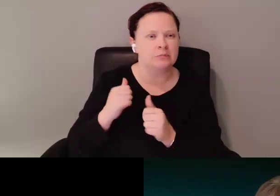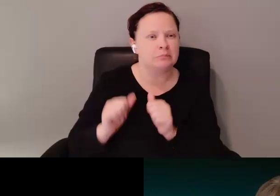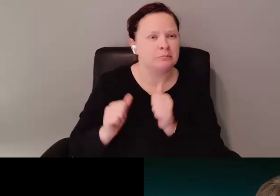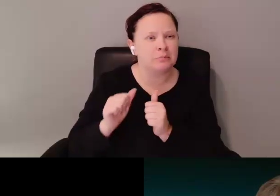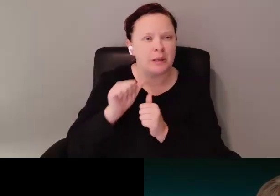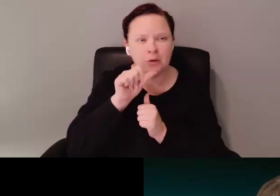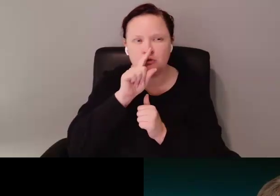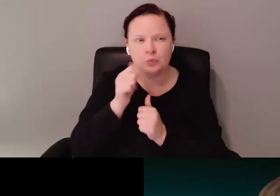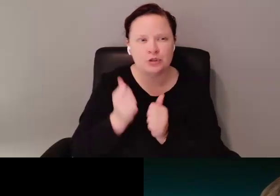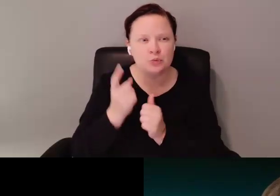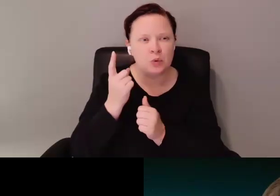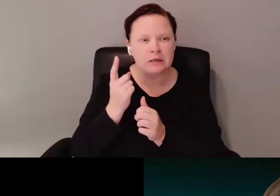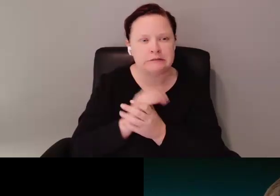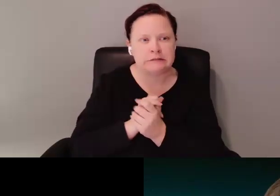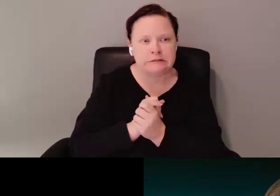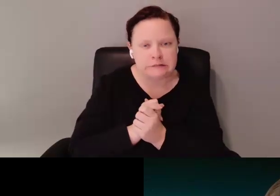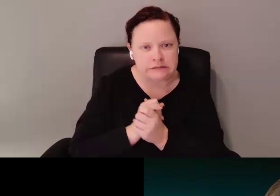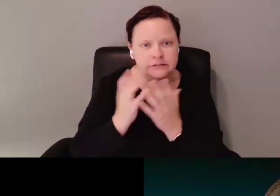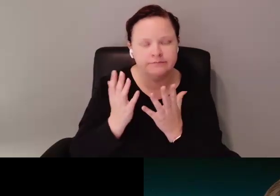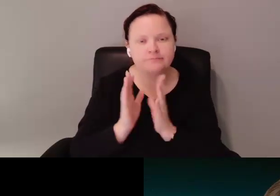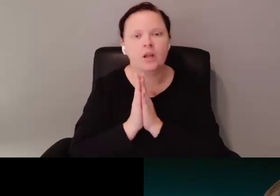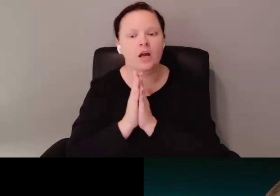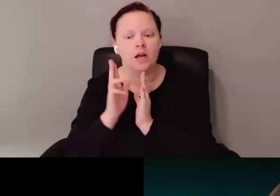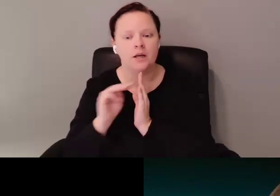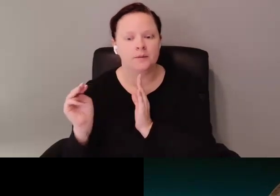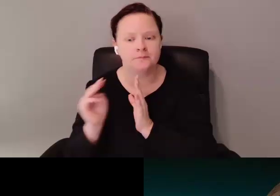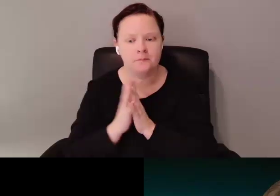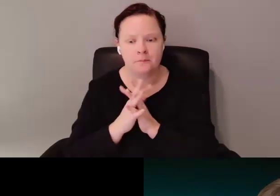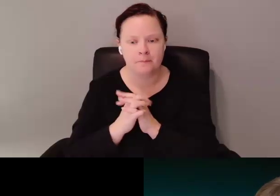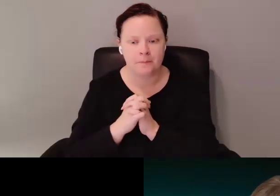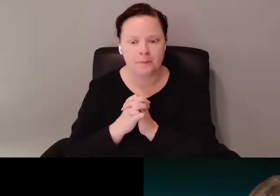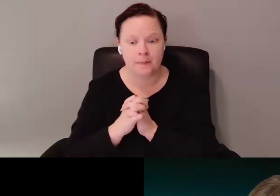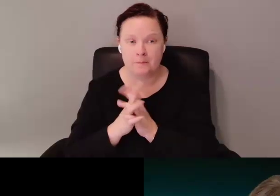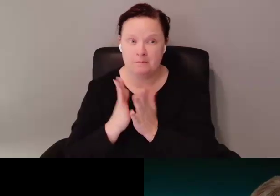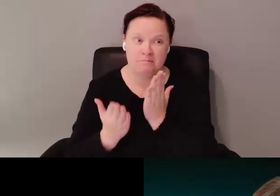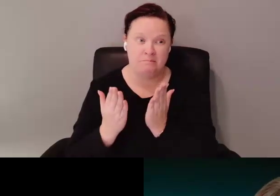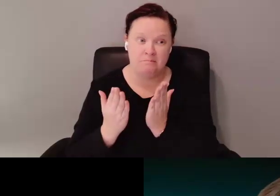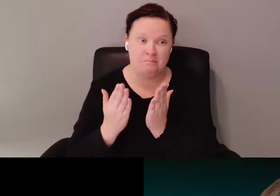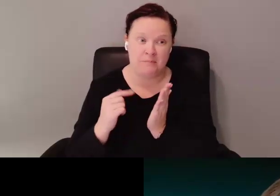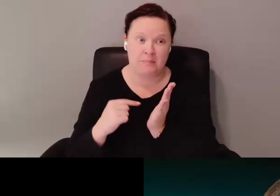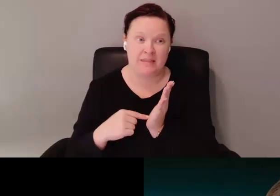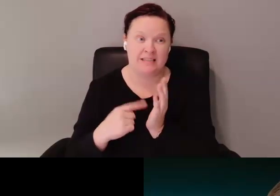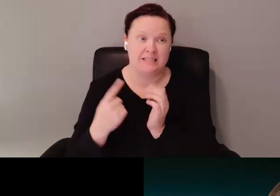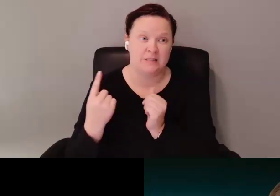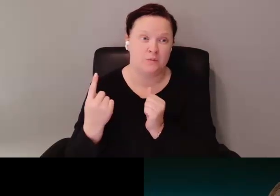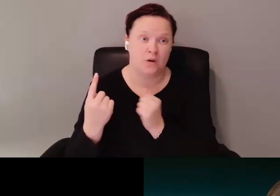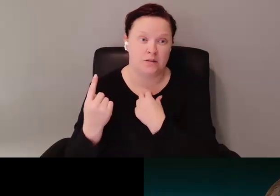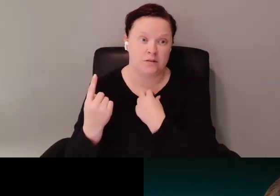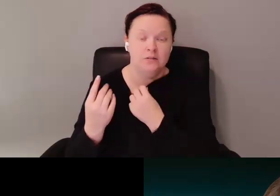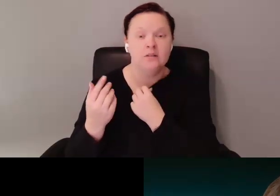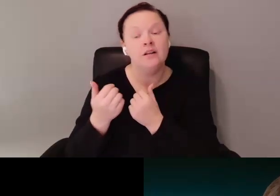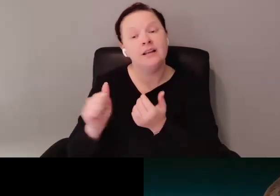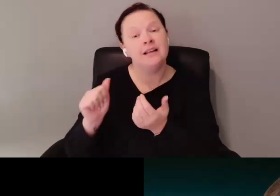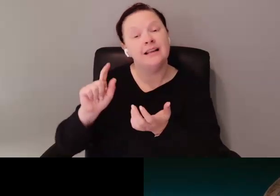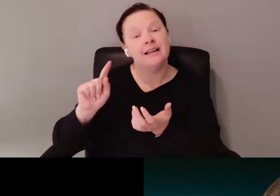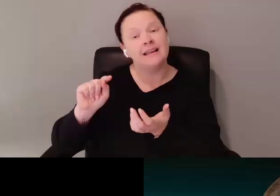which question they were referring to. It might be this one. Do you have any tips for finding the